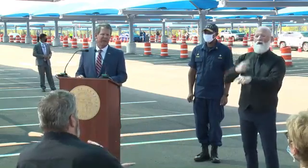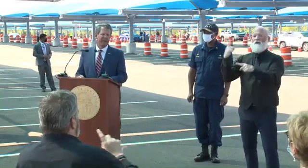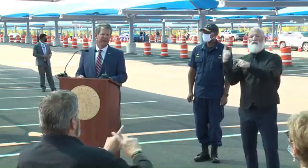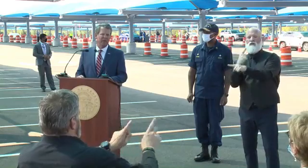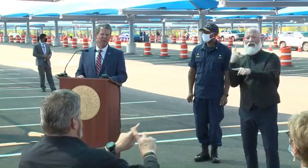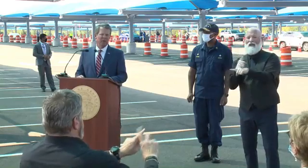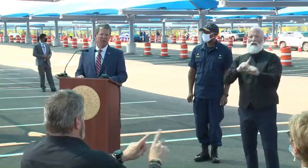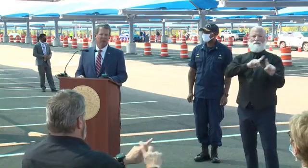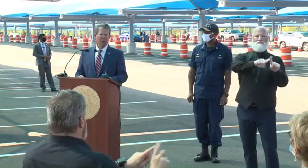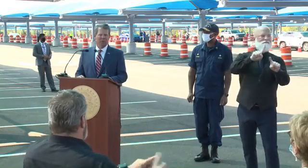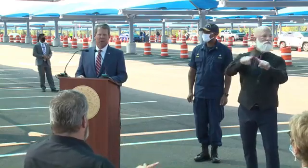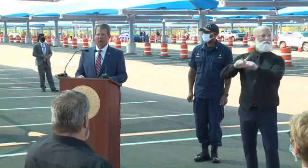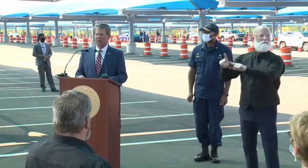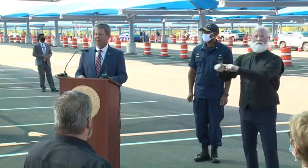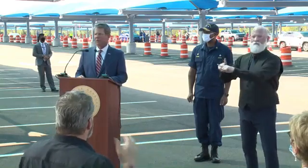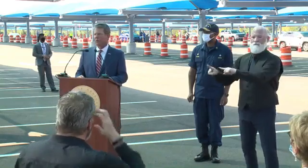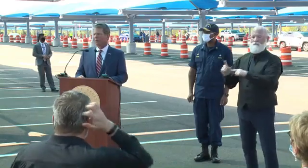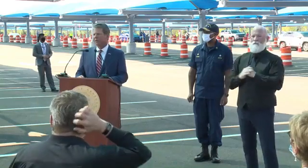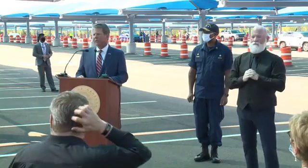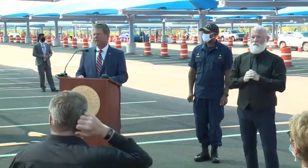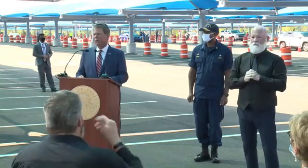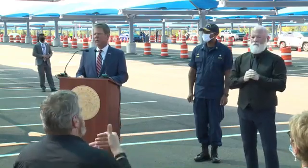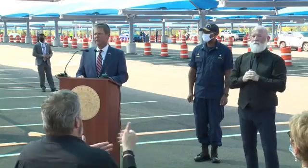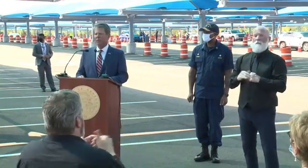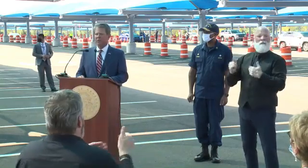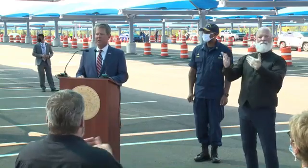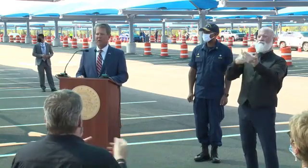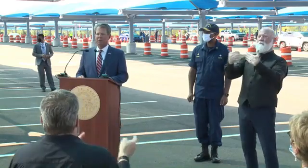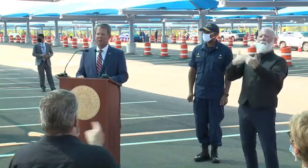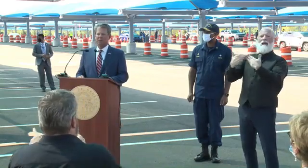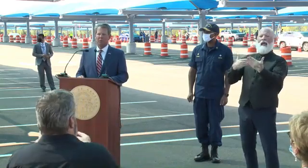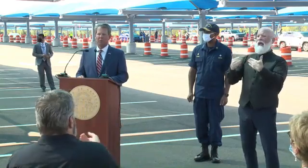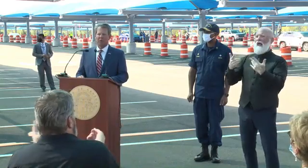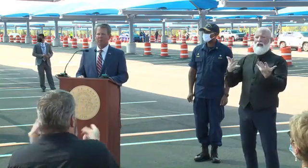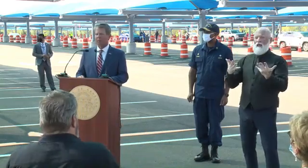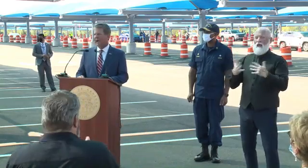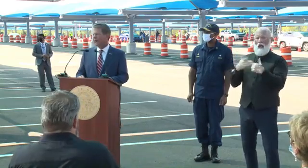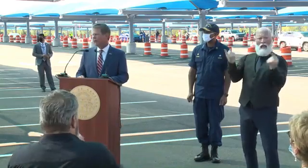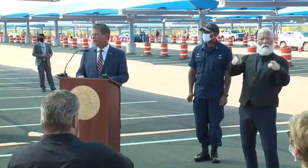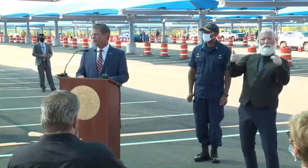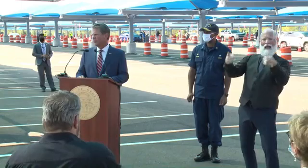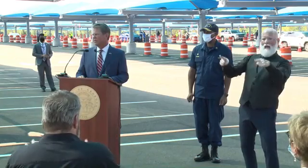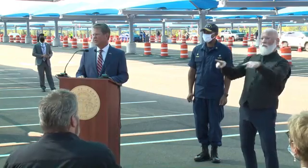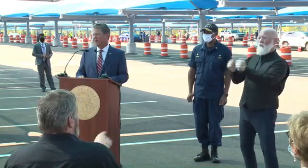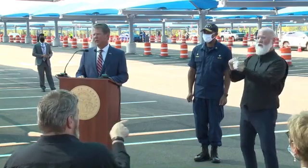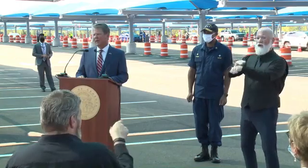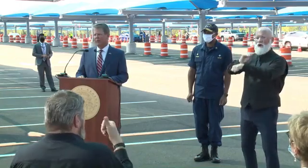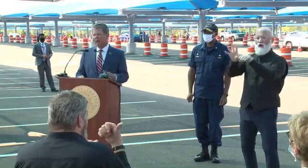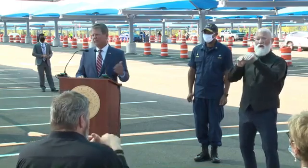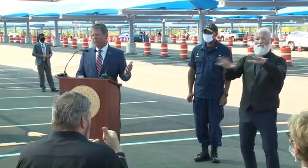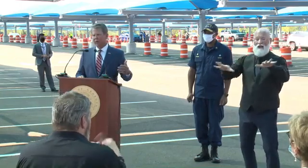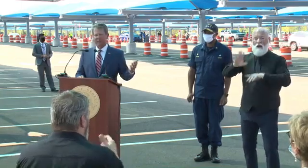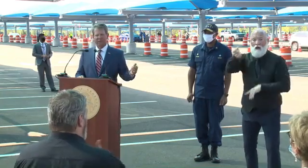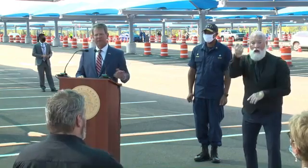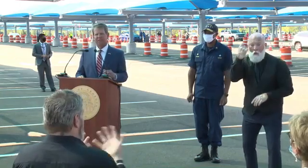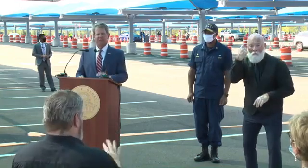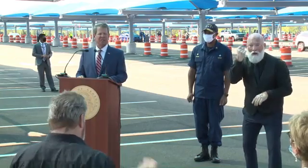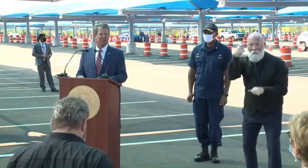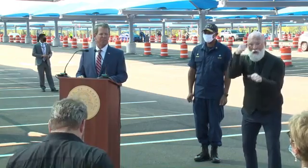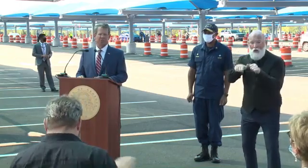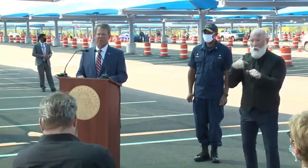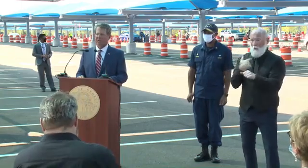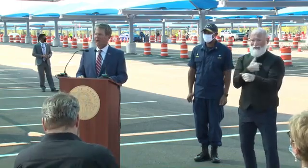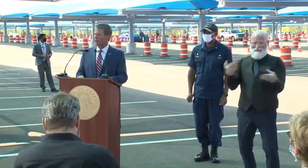that they need regardless of what we're dealing with COVID. If you remember back during the shutdown, we had 40,